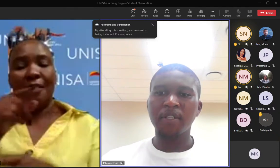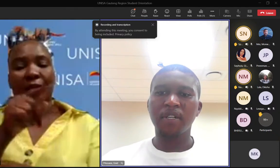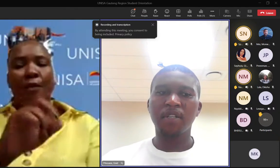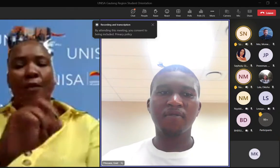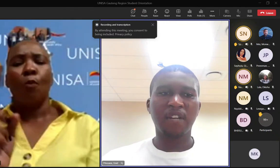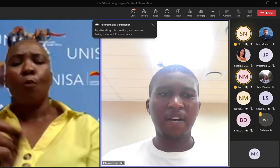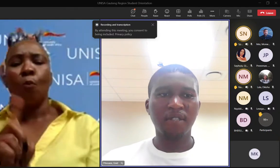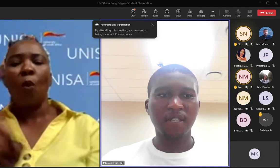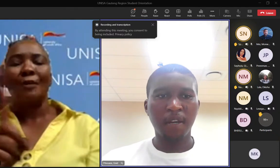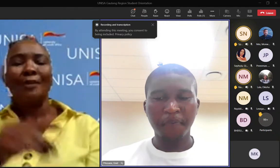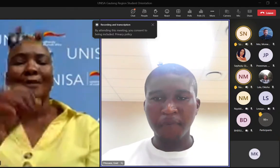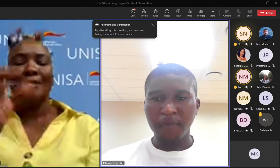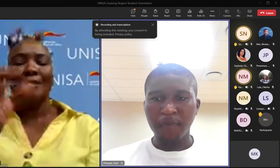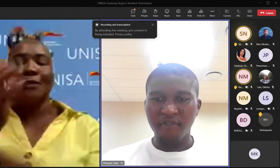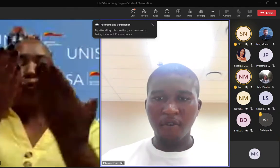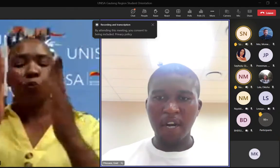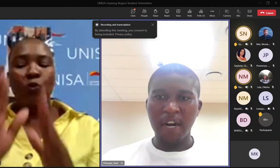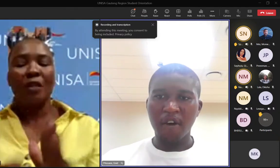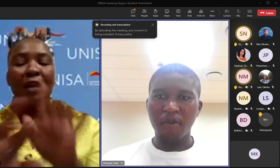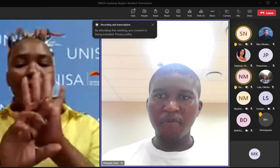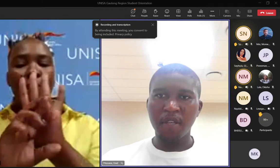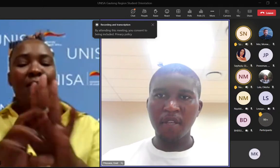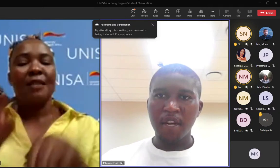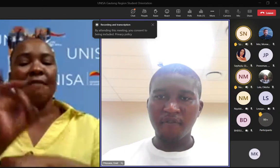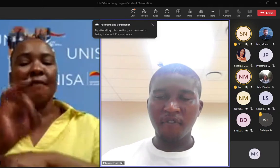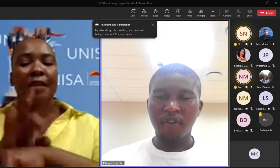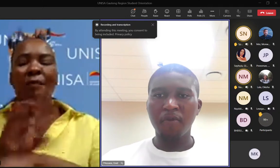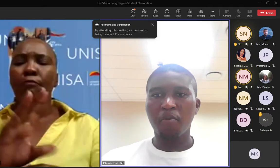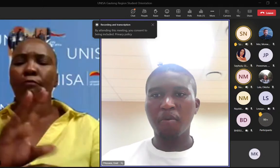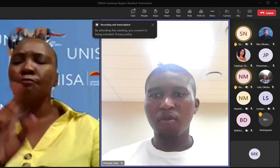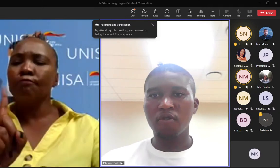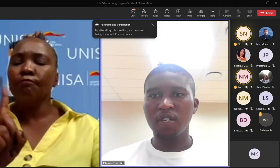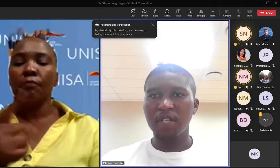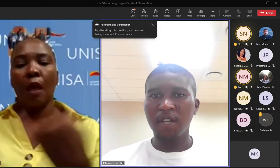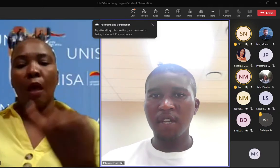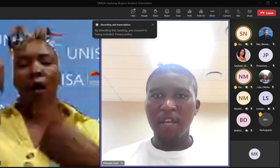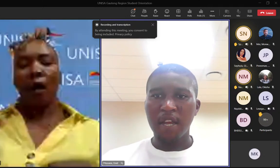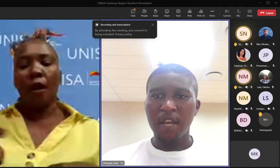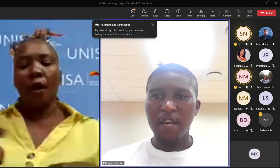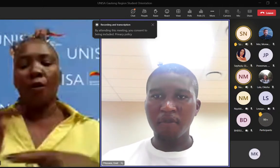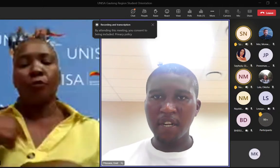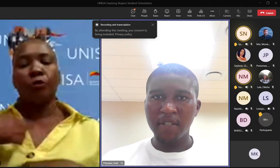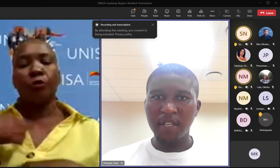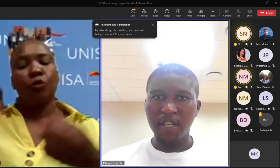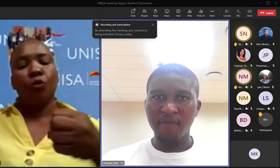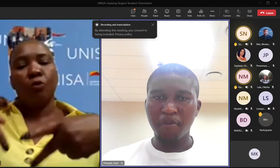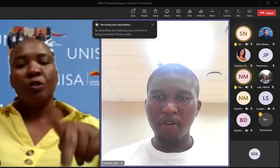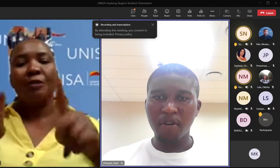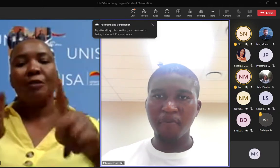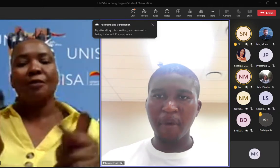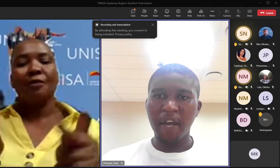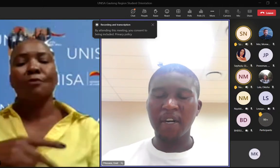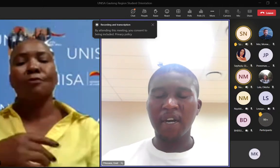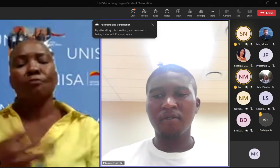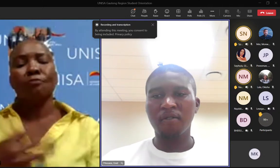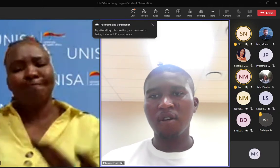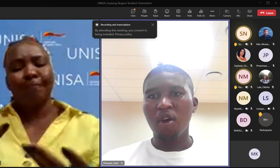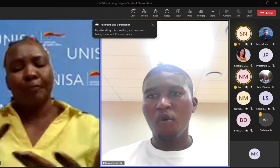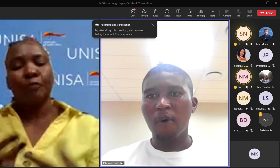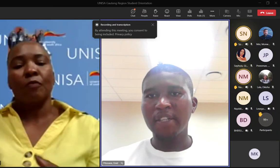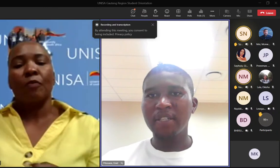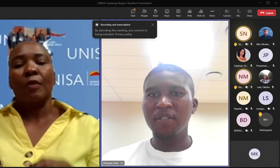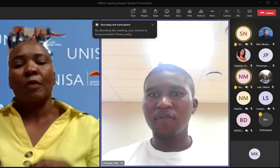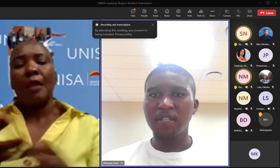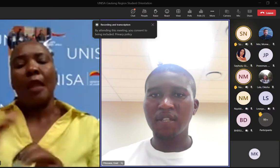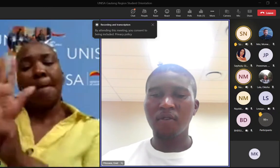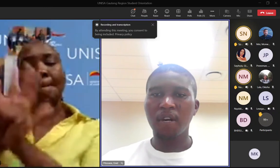a student representative council therefore allow me to afford me an opportunity um to at least give a bit of a background